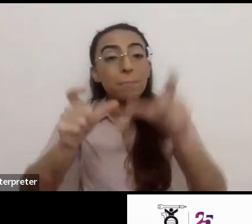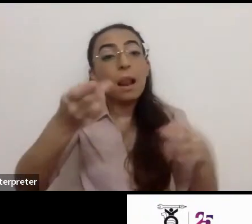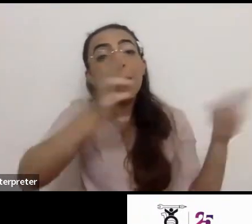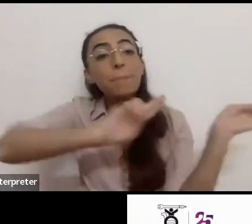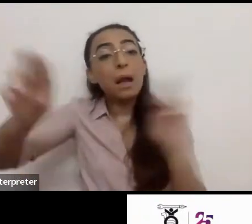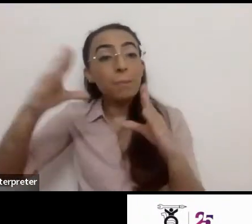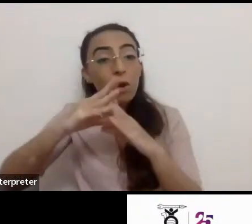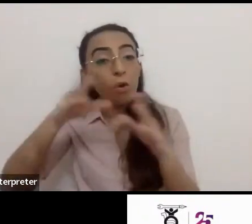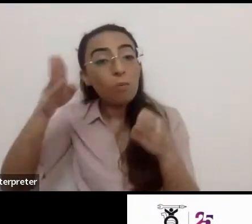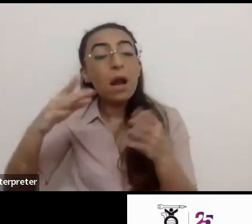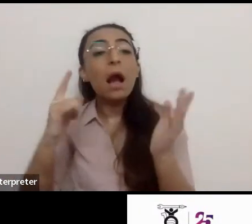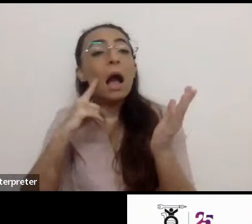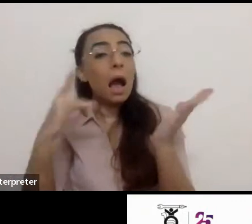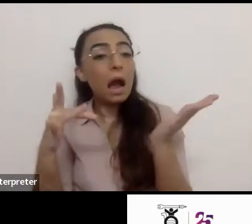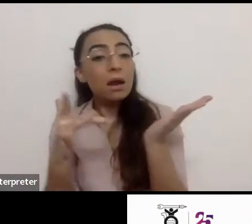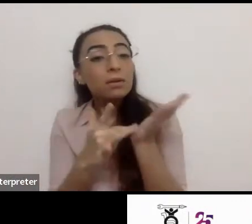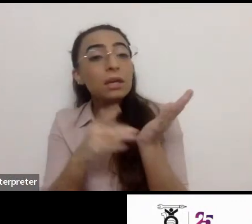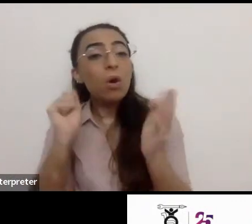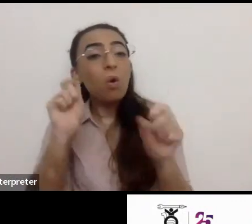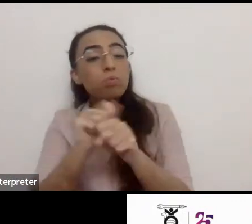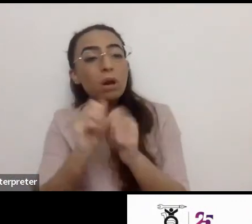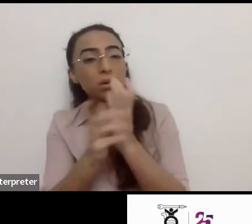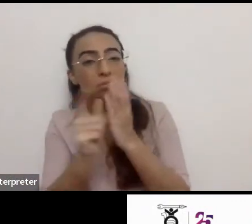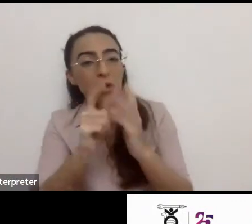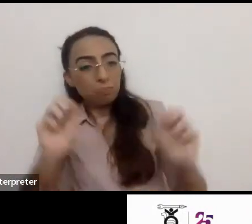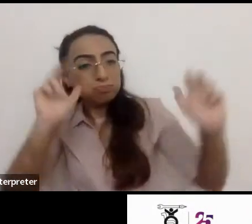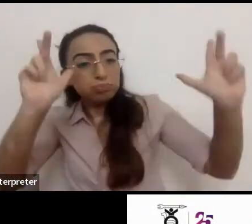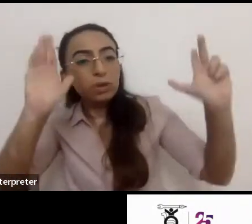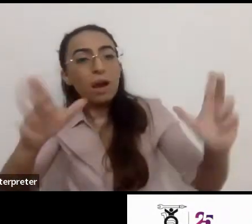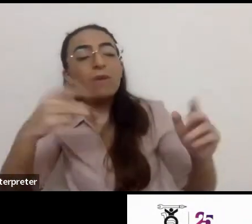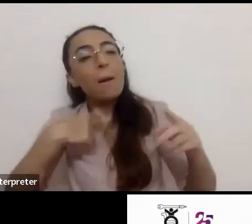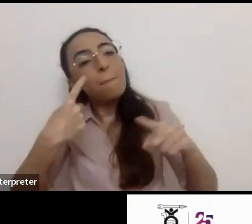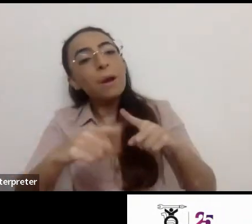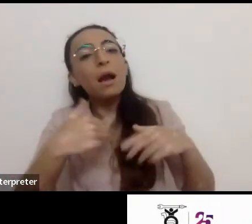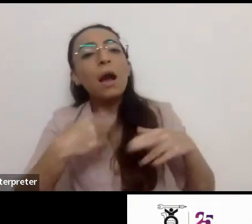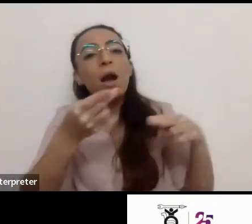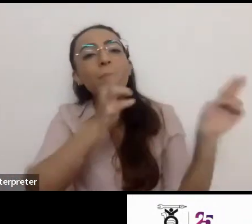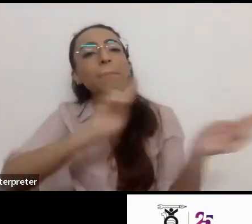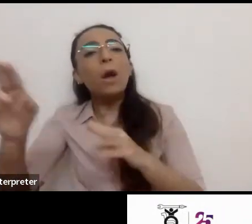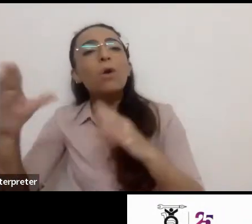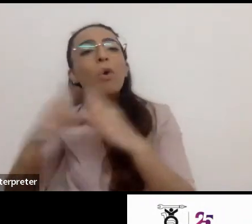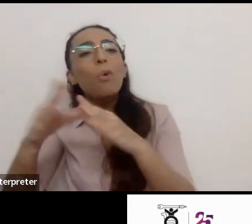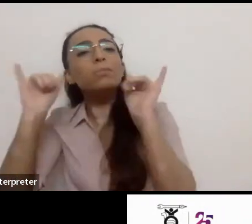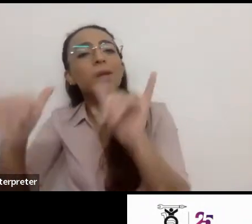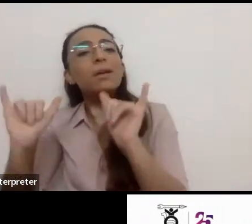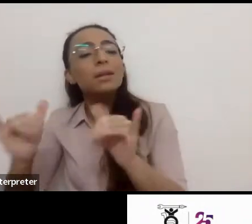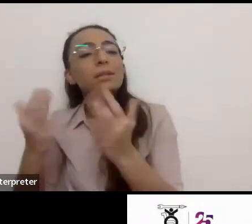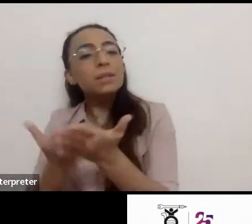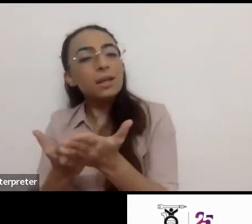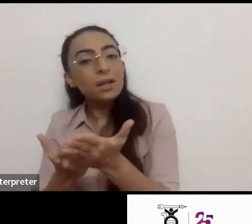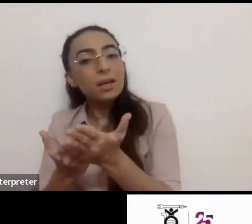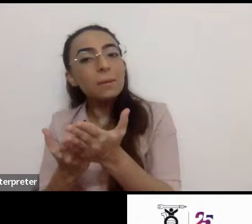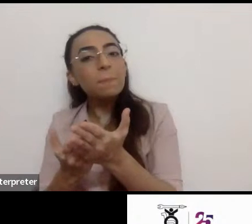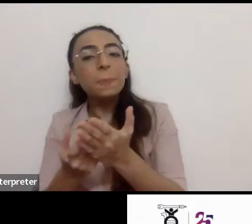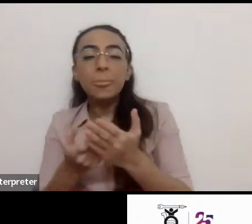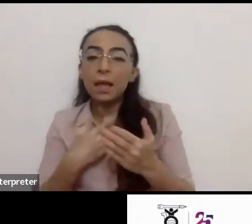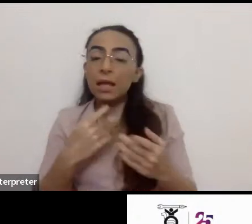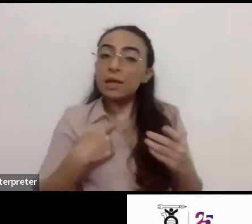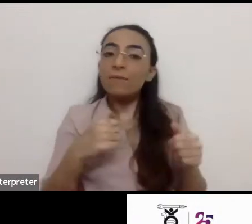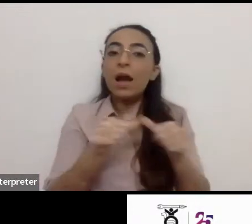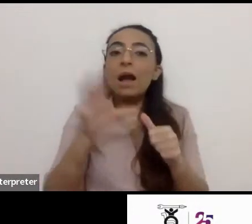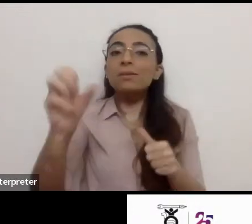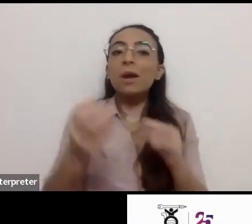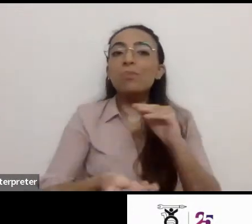there's a real opportunity for people to be moving back and working. And very selfishly, from a company's perspective, it allows us to access more